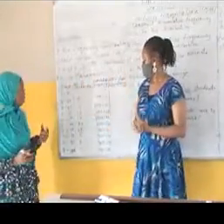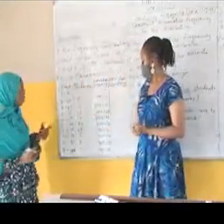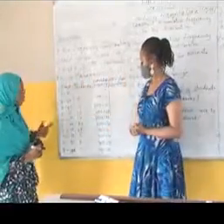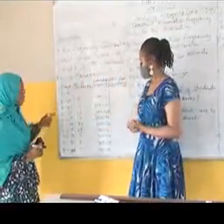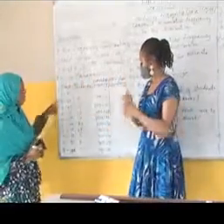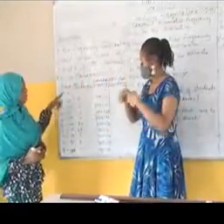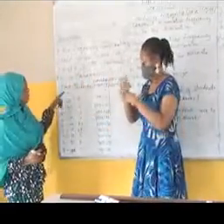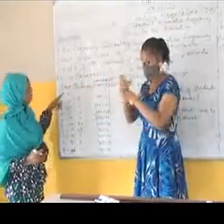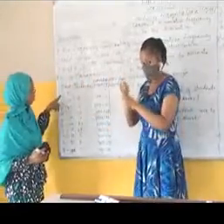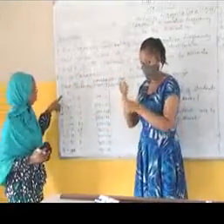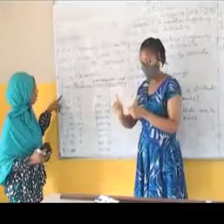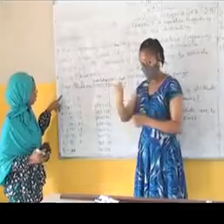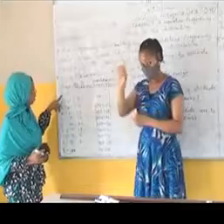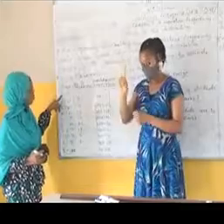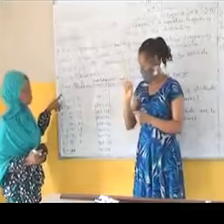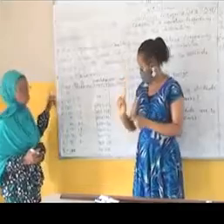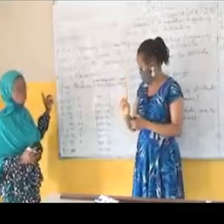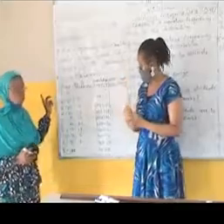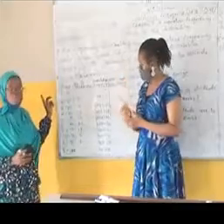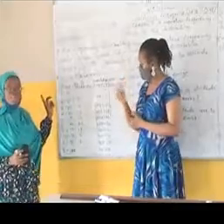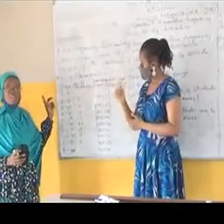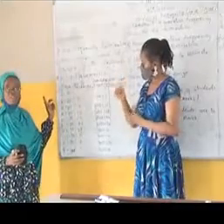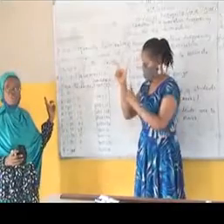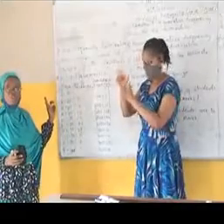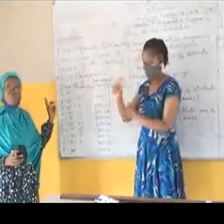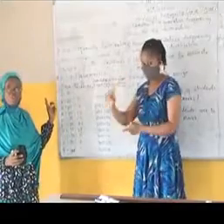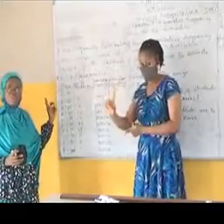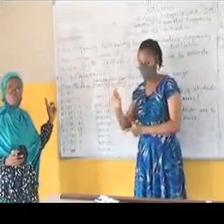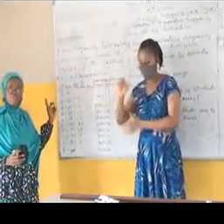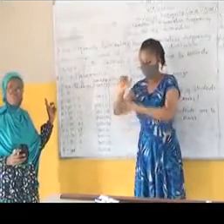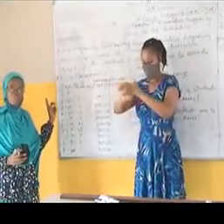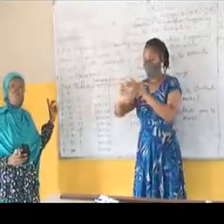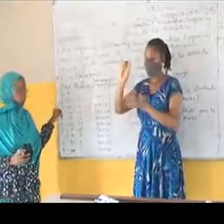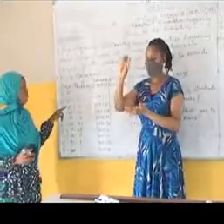limit, in the lower limit, you subtract 0.5.